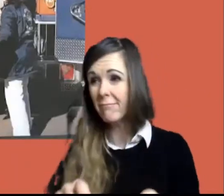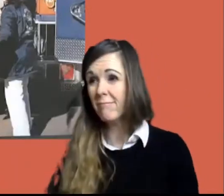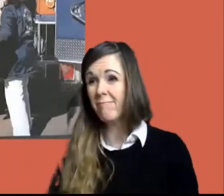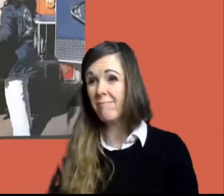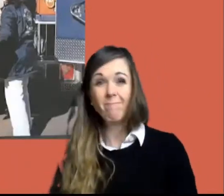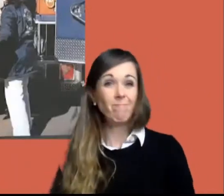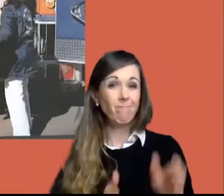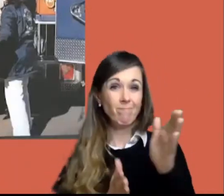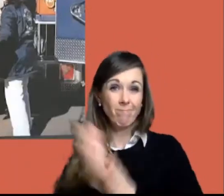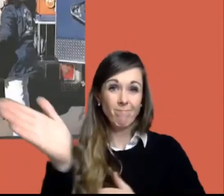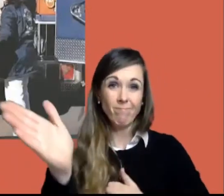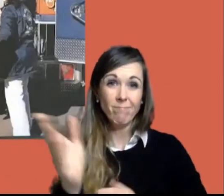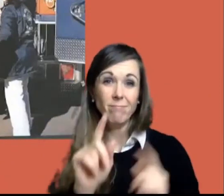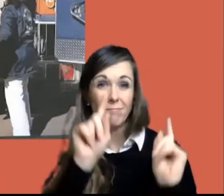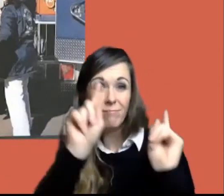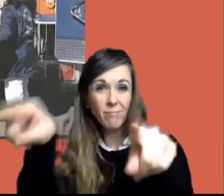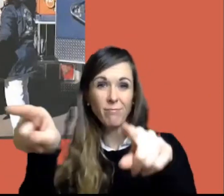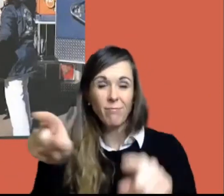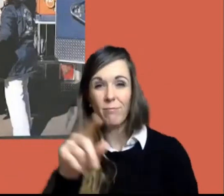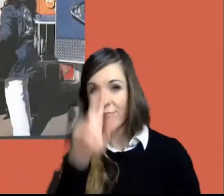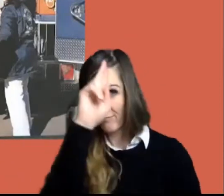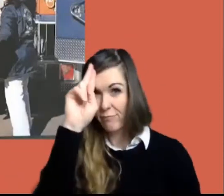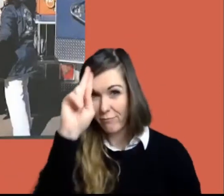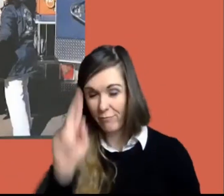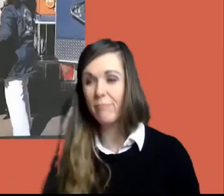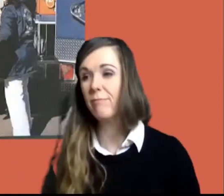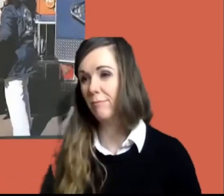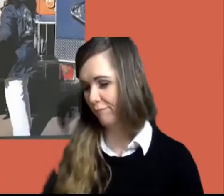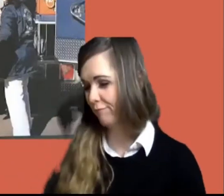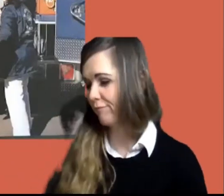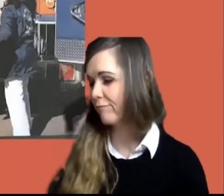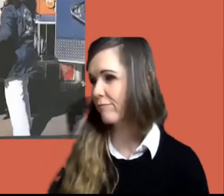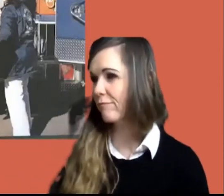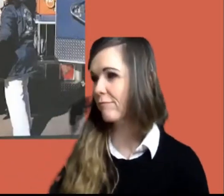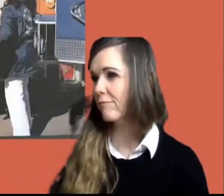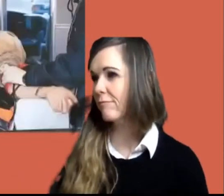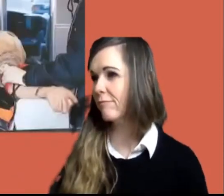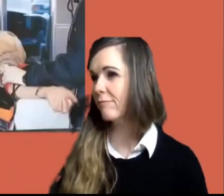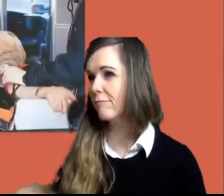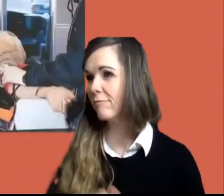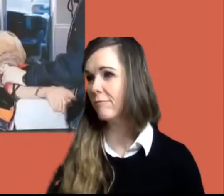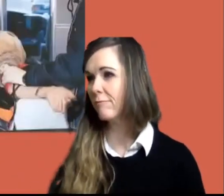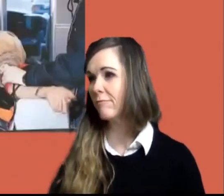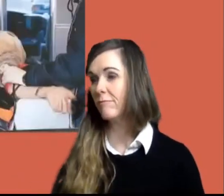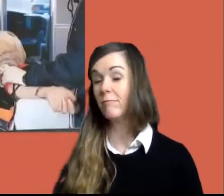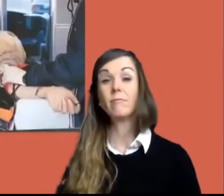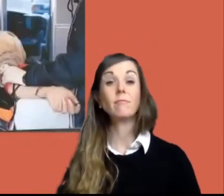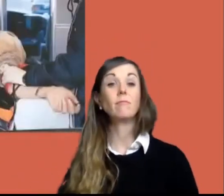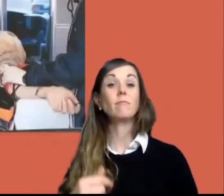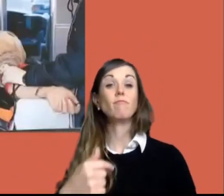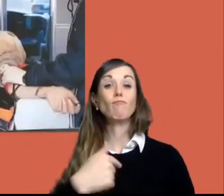up, we get in the front seat, and we take off. We go to the hospital.